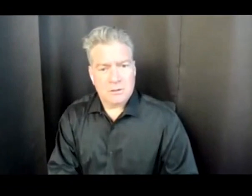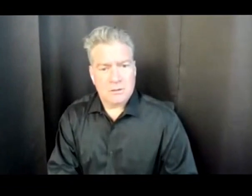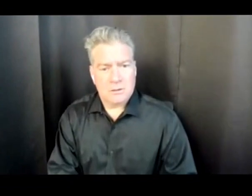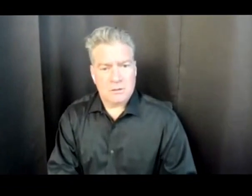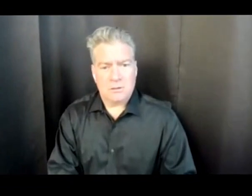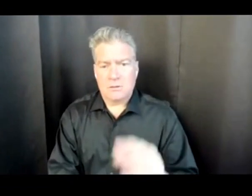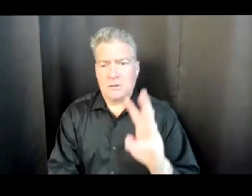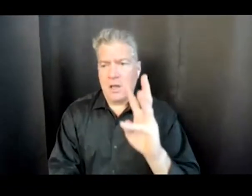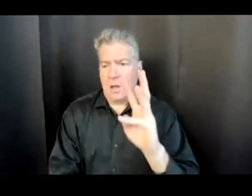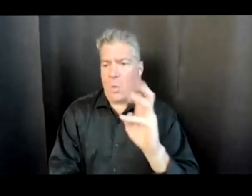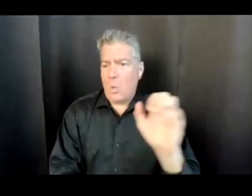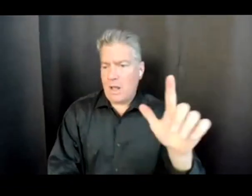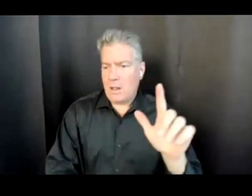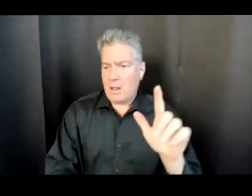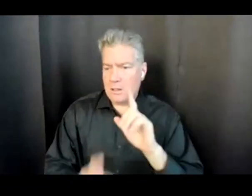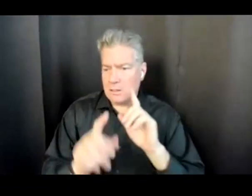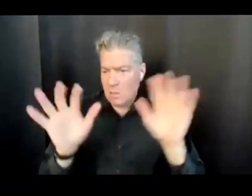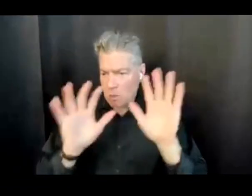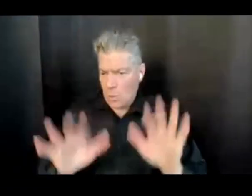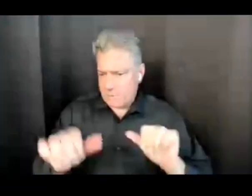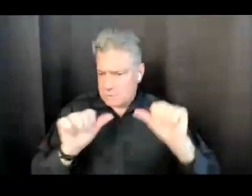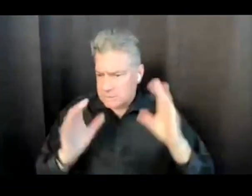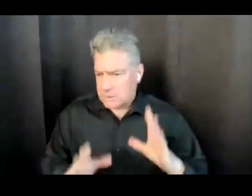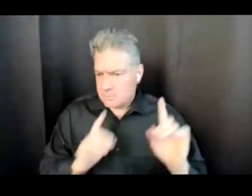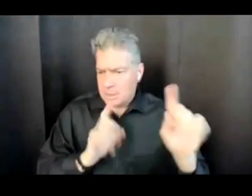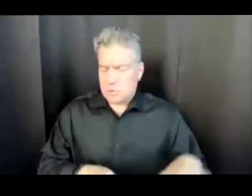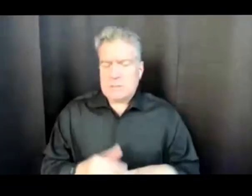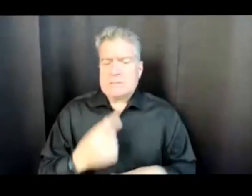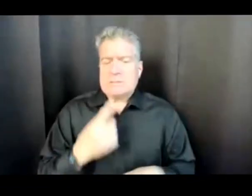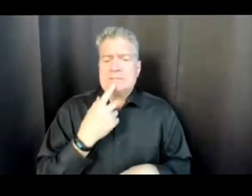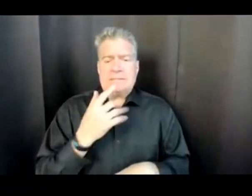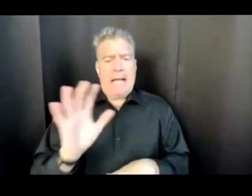You want to talk about that? Sure, yeah, so